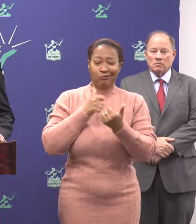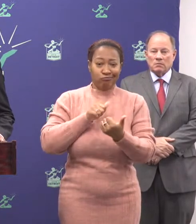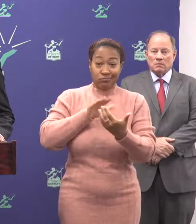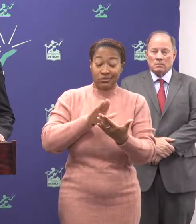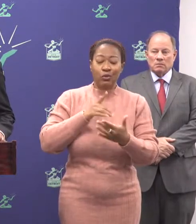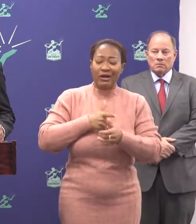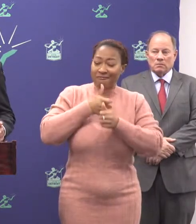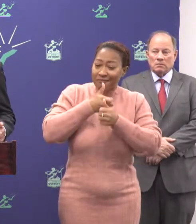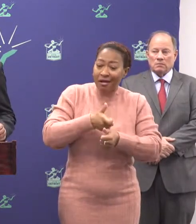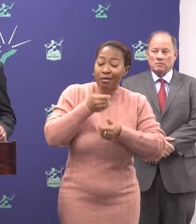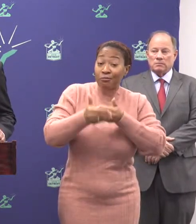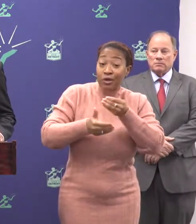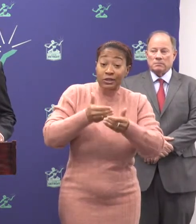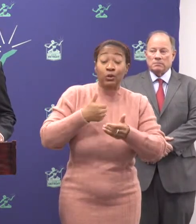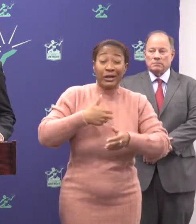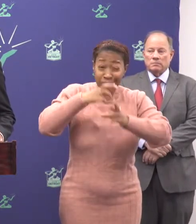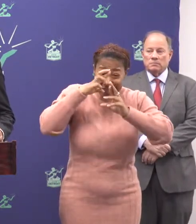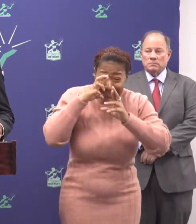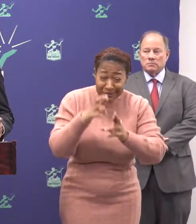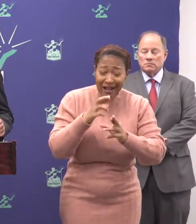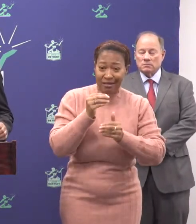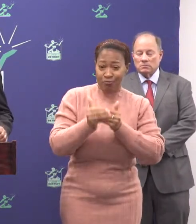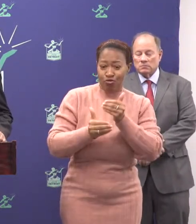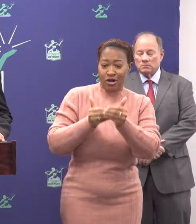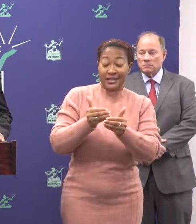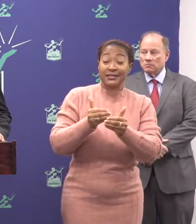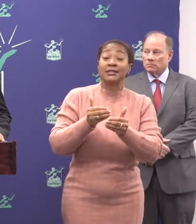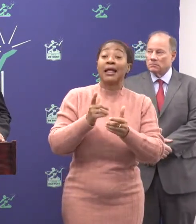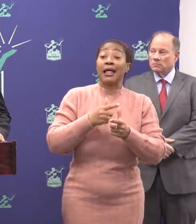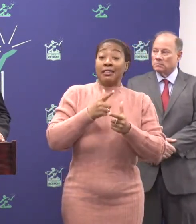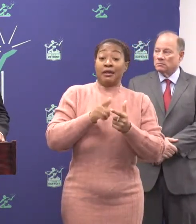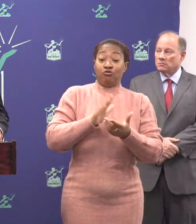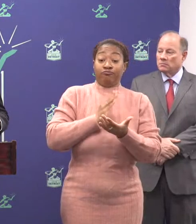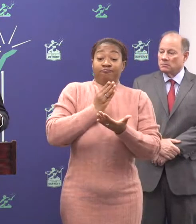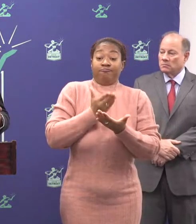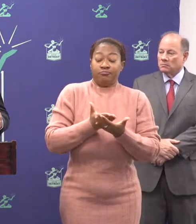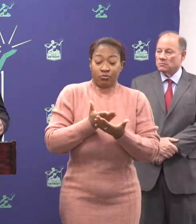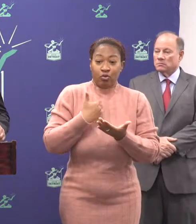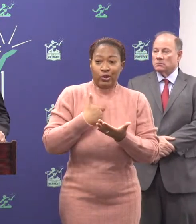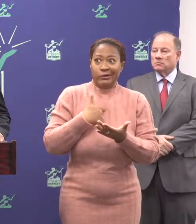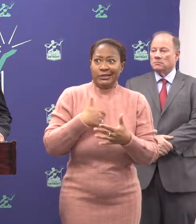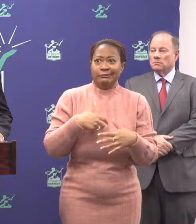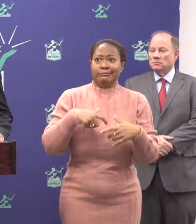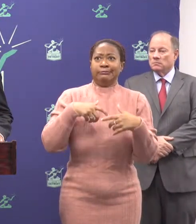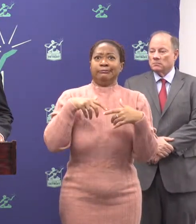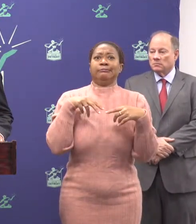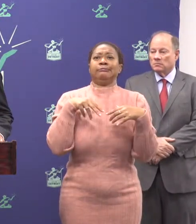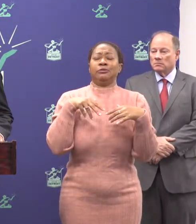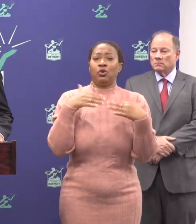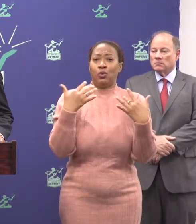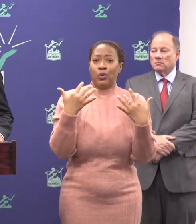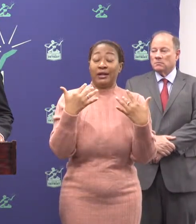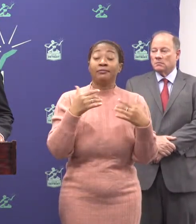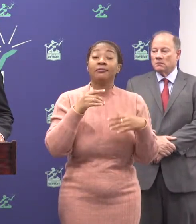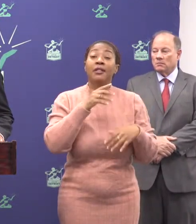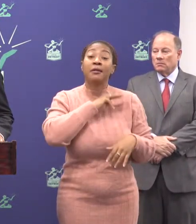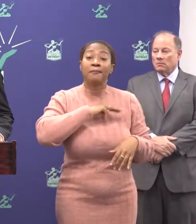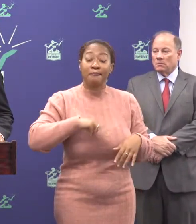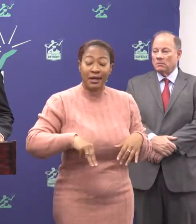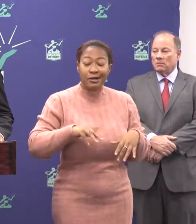followed the process, we respected the process, and we got to a point where we were at a standstill again. Like I said, the mayor stepped